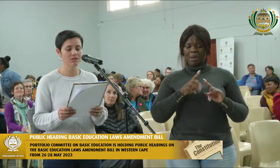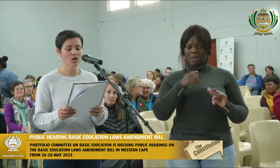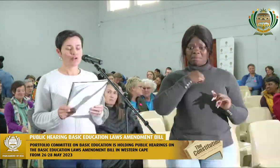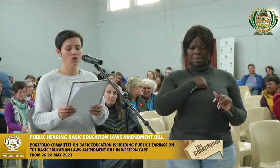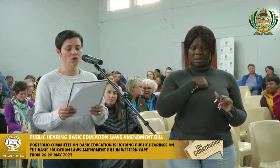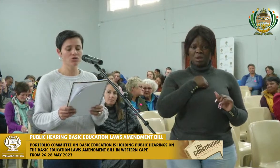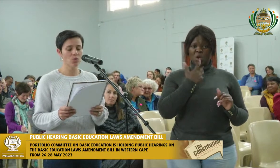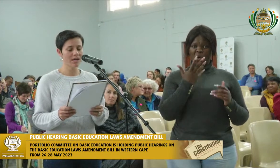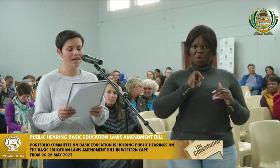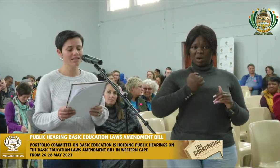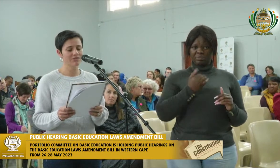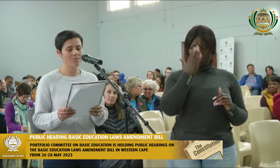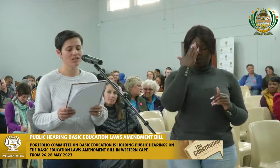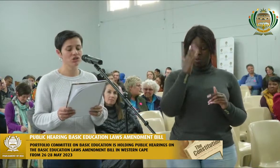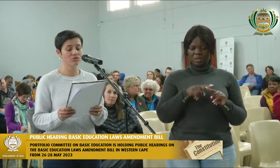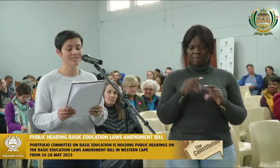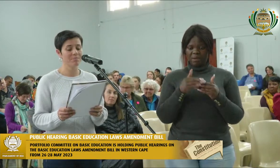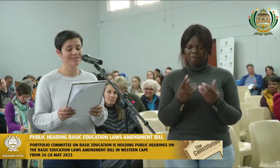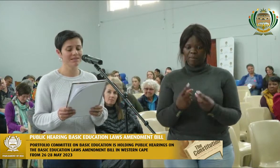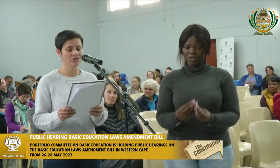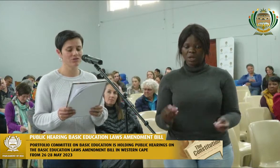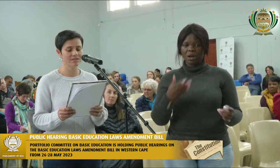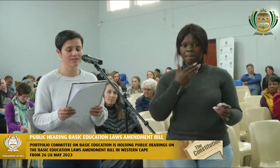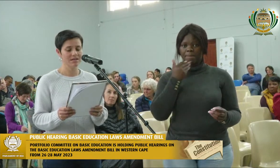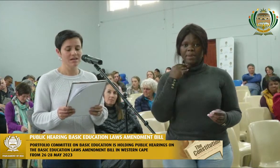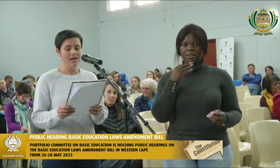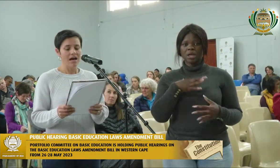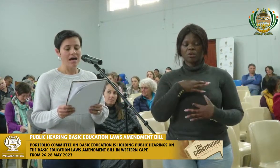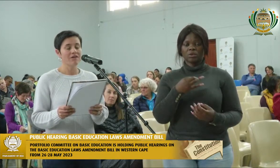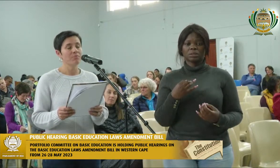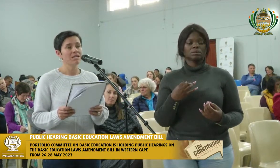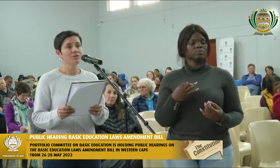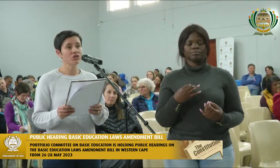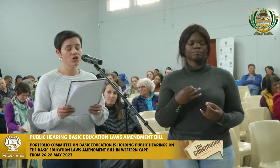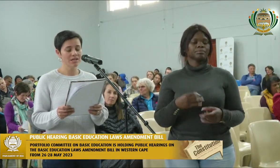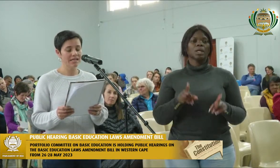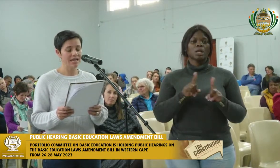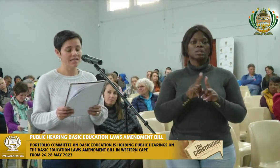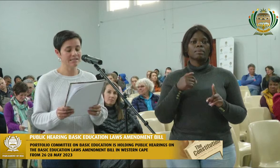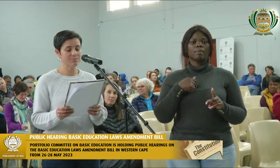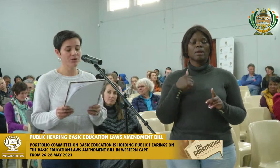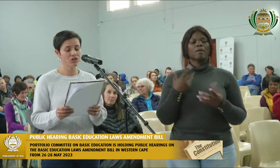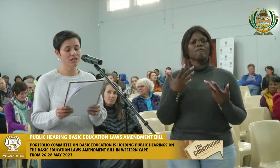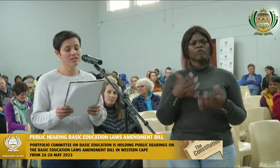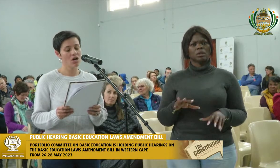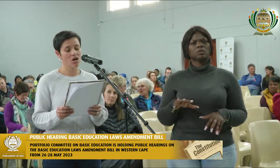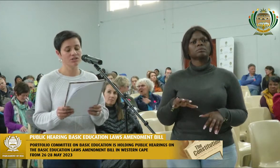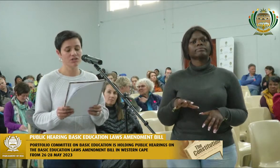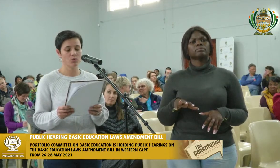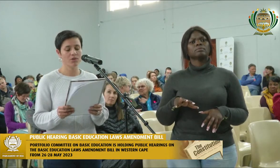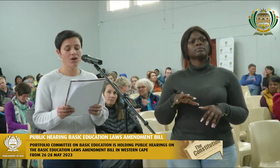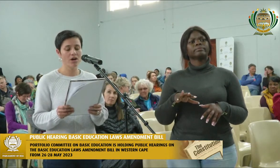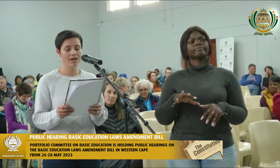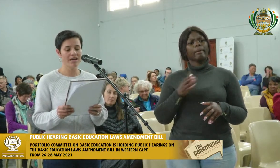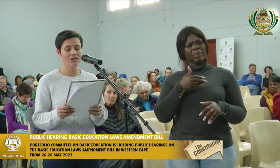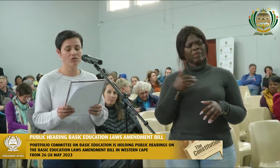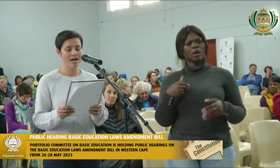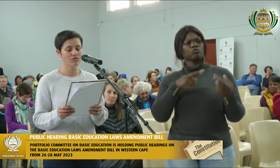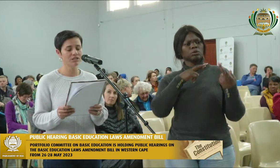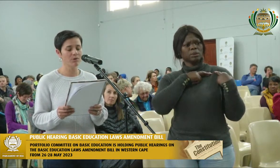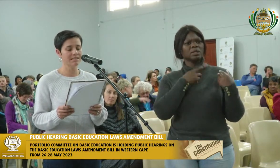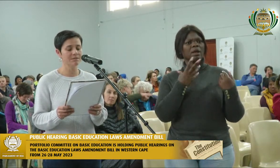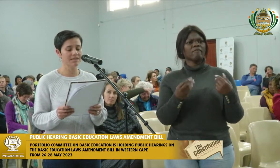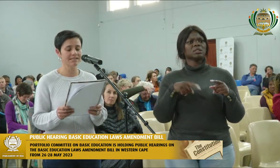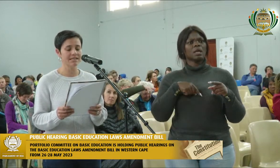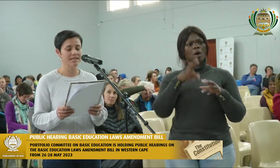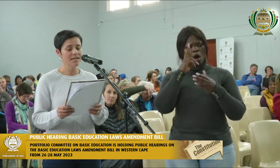my husband knows or cares for my children's best interest. I have been maternally and spiritually tasked with the honor and